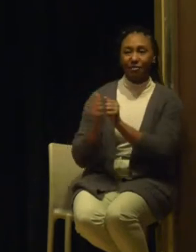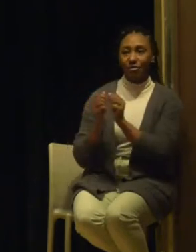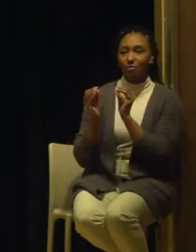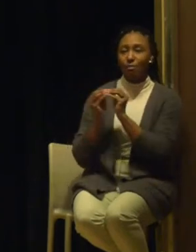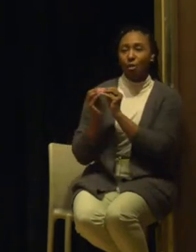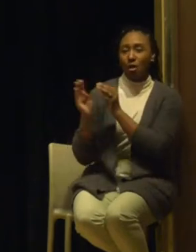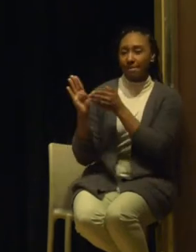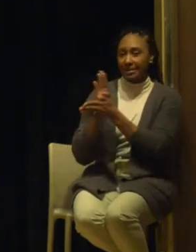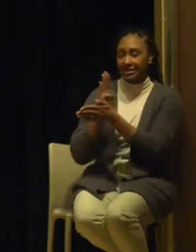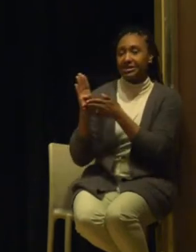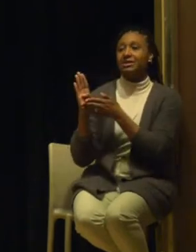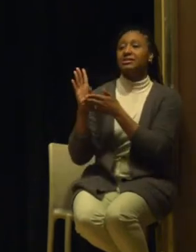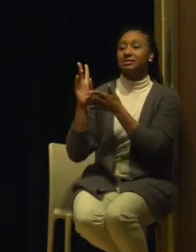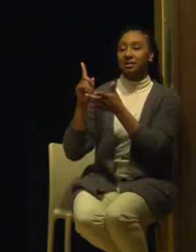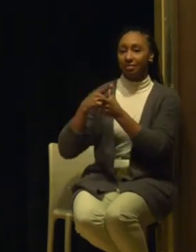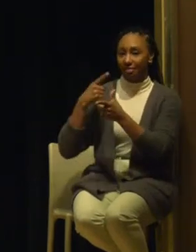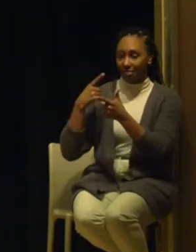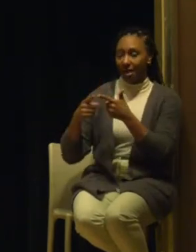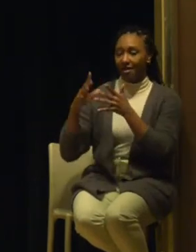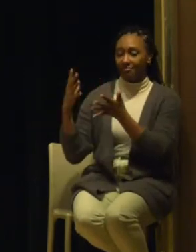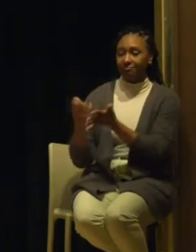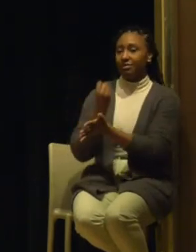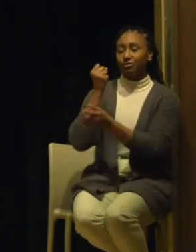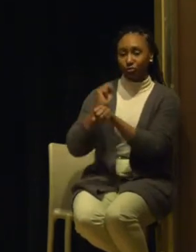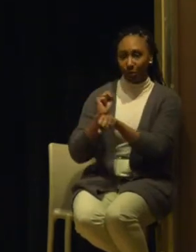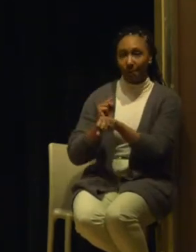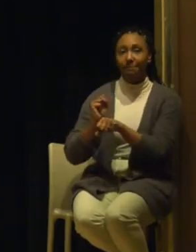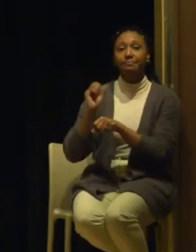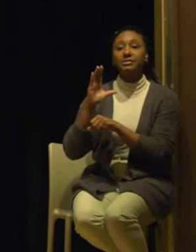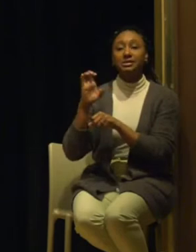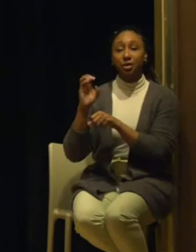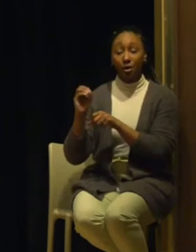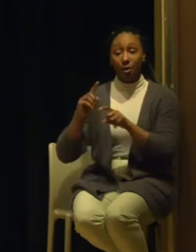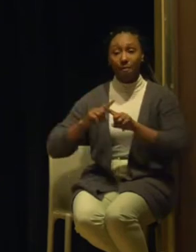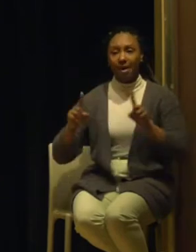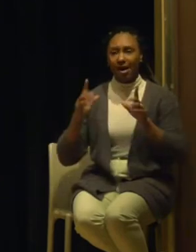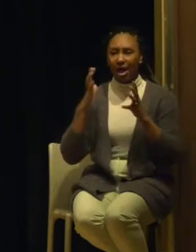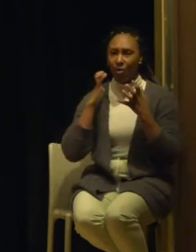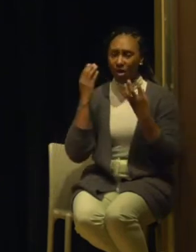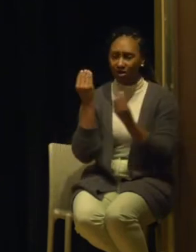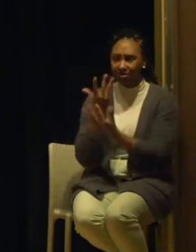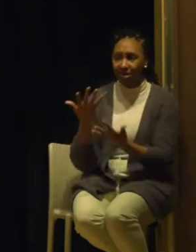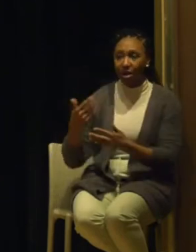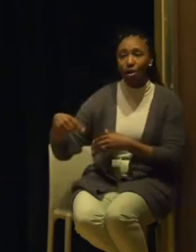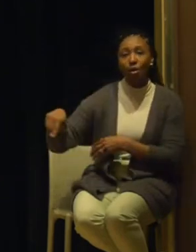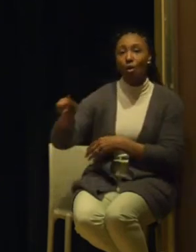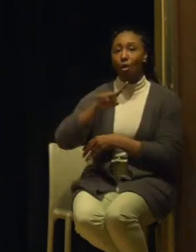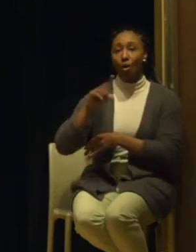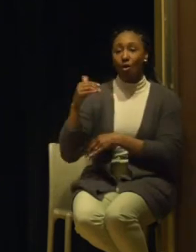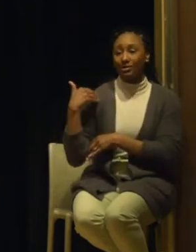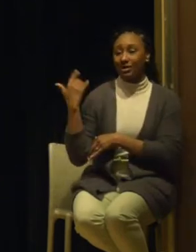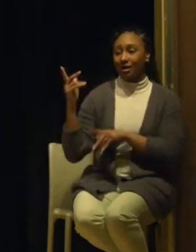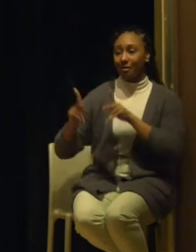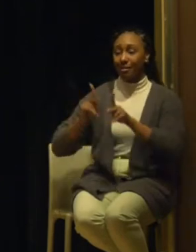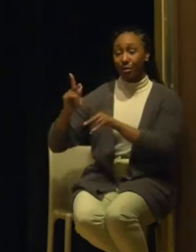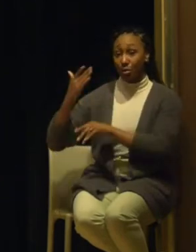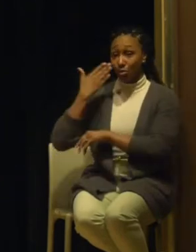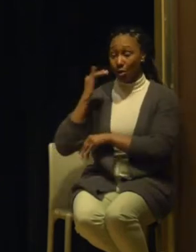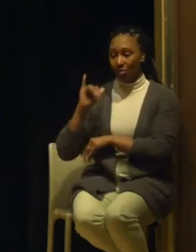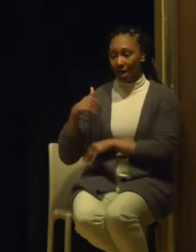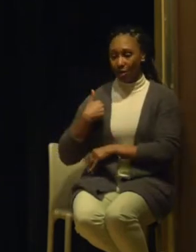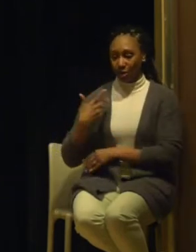I wanted to show young people that we're all human. We all have challenges. We all make